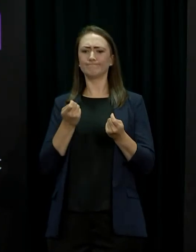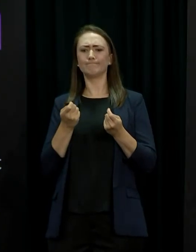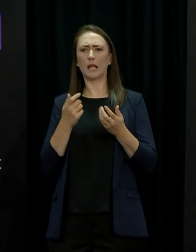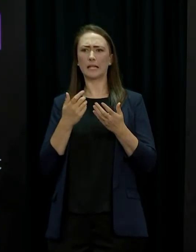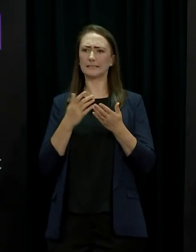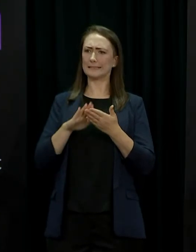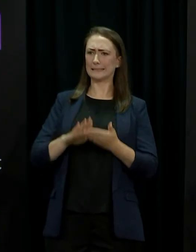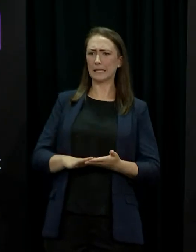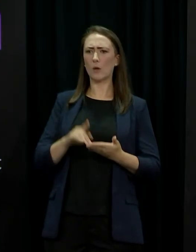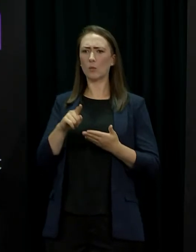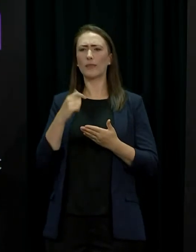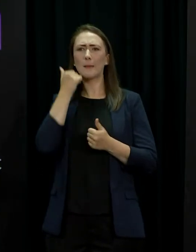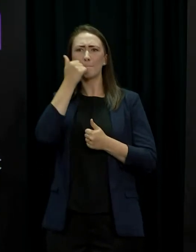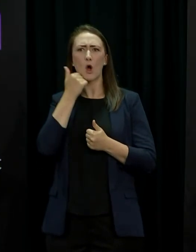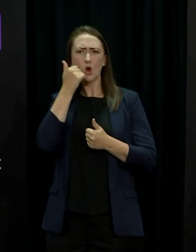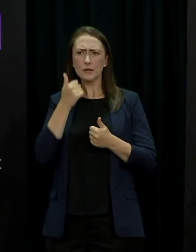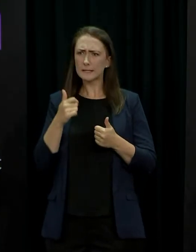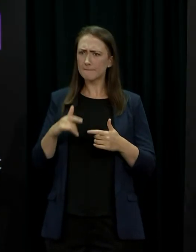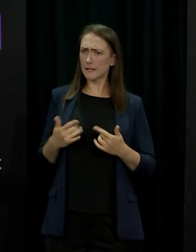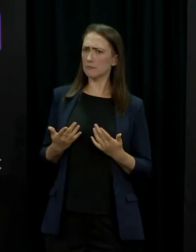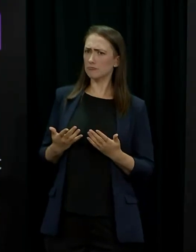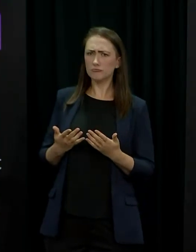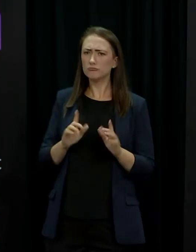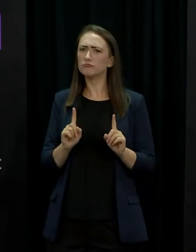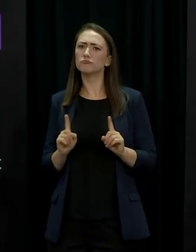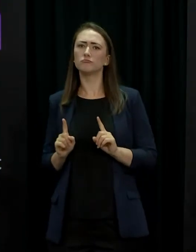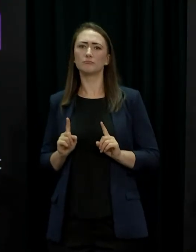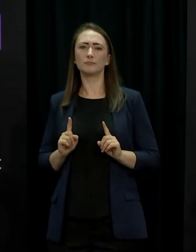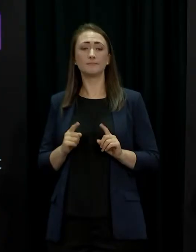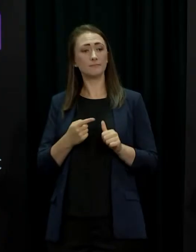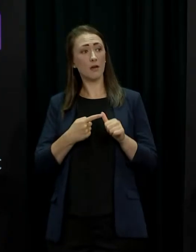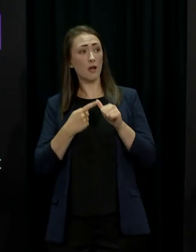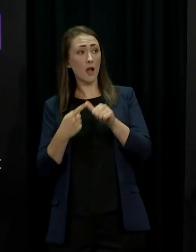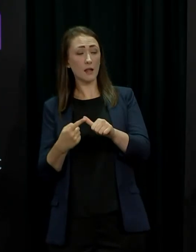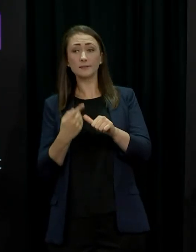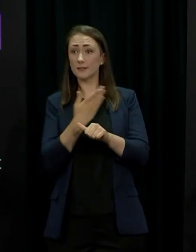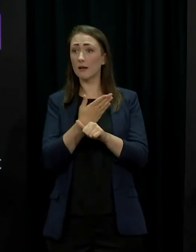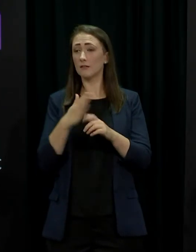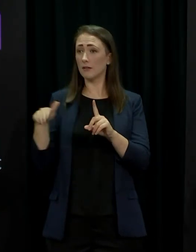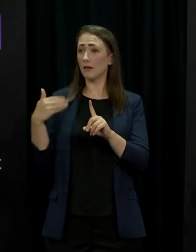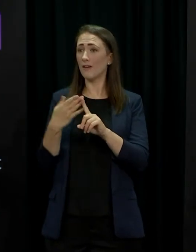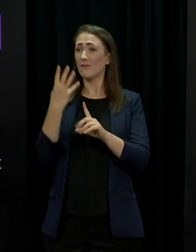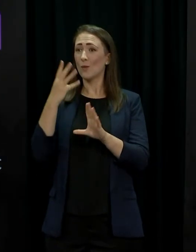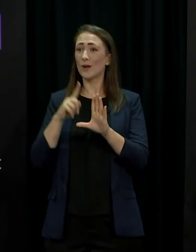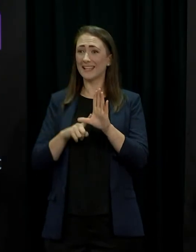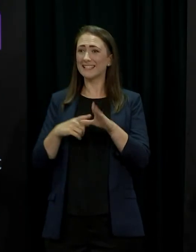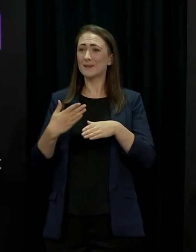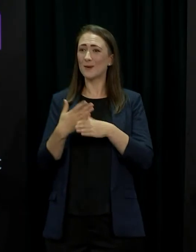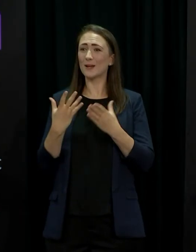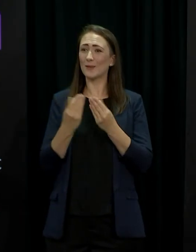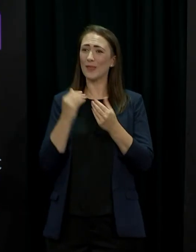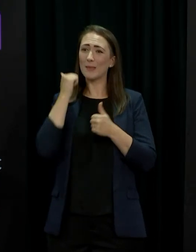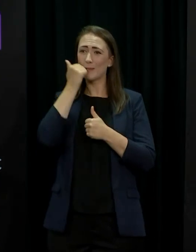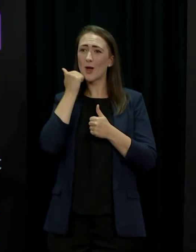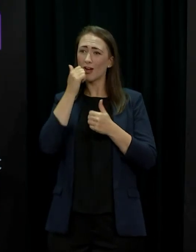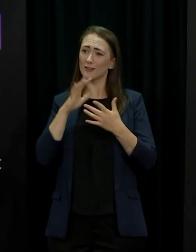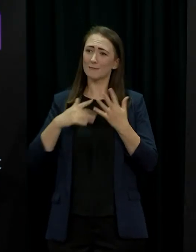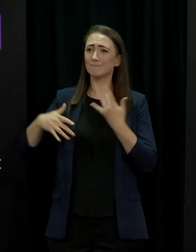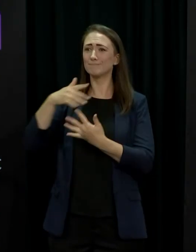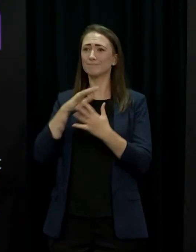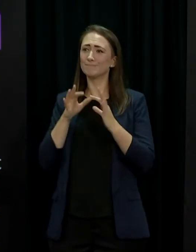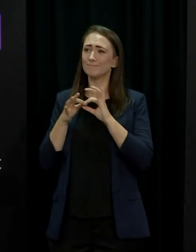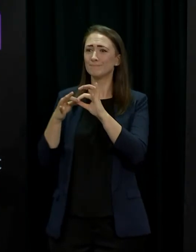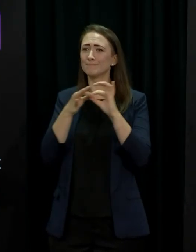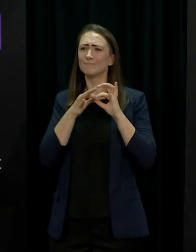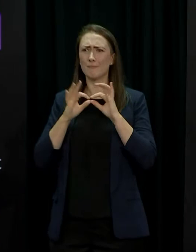It's been a huge pleasure working with iwi Māori over these last, 4 years, nearly 4 years in the role, but especially these last 2 years. And I've